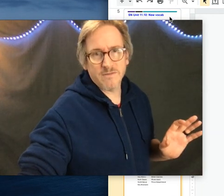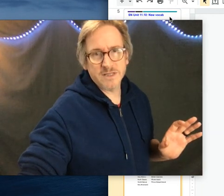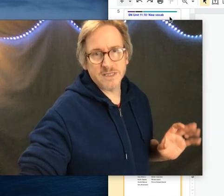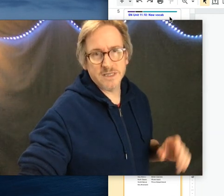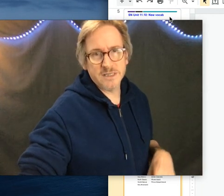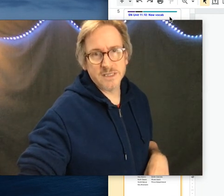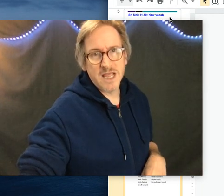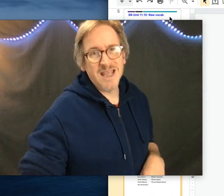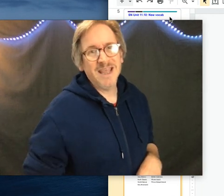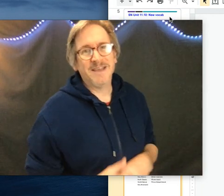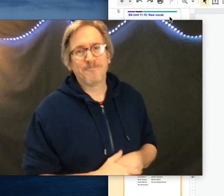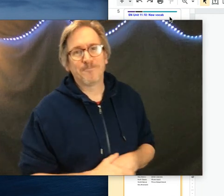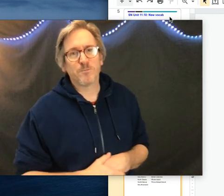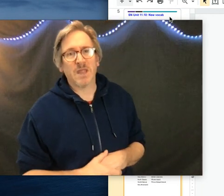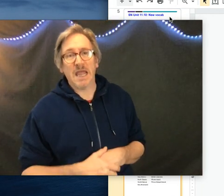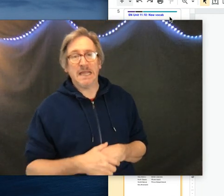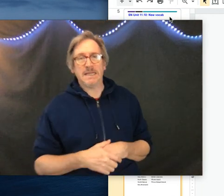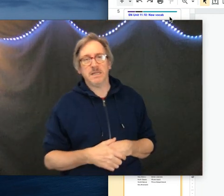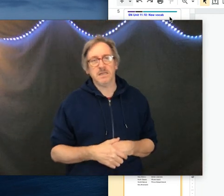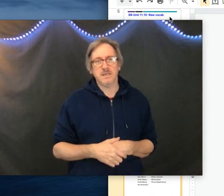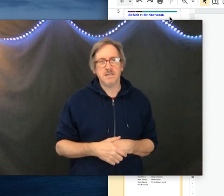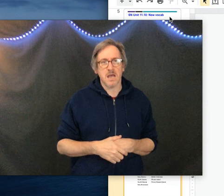Canadian provinces.